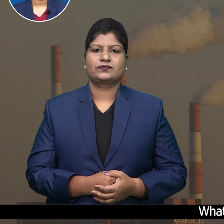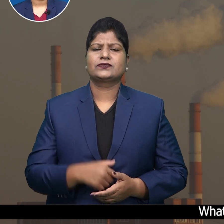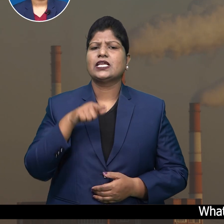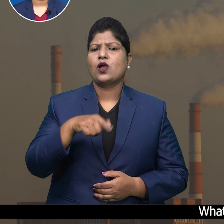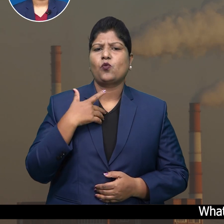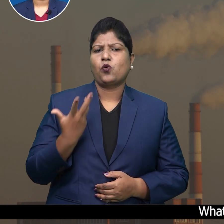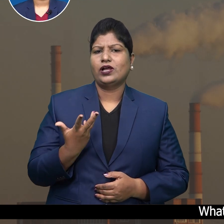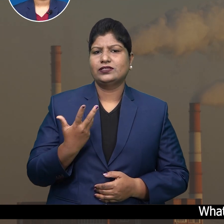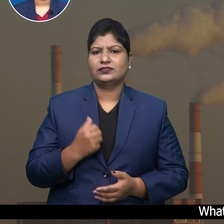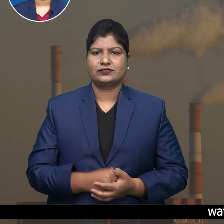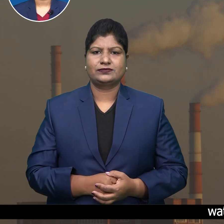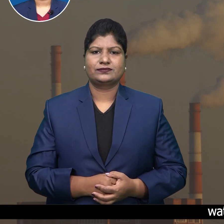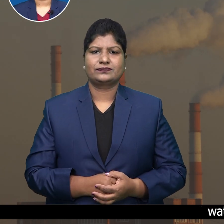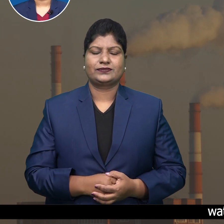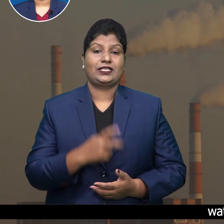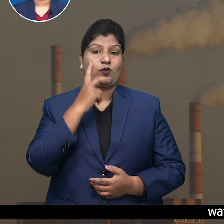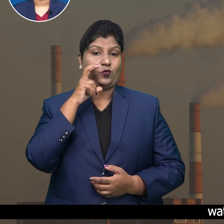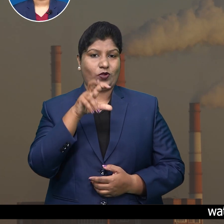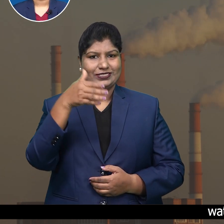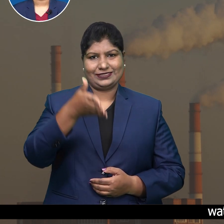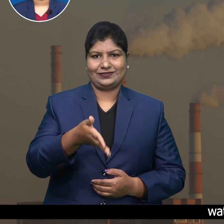What are they? Watch here.